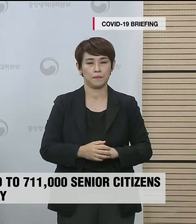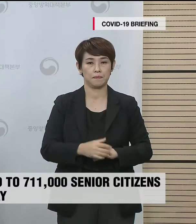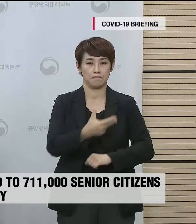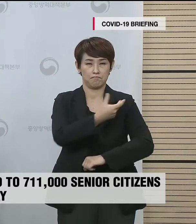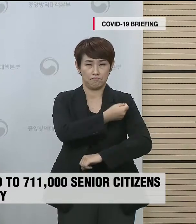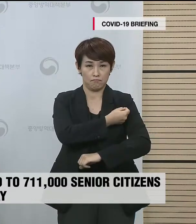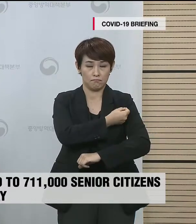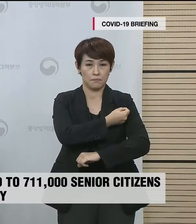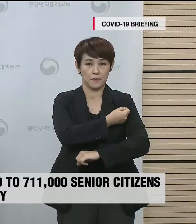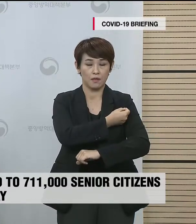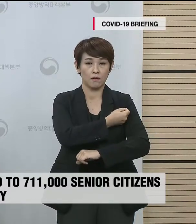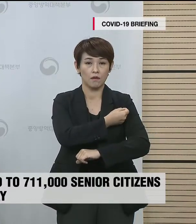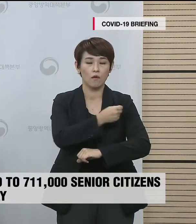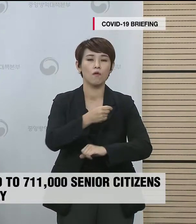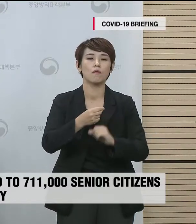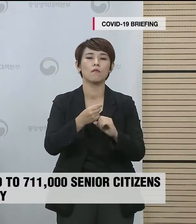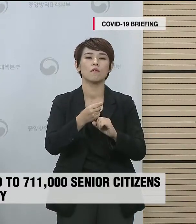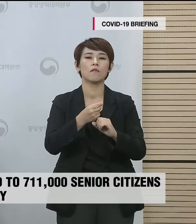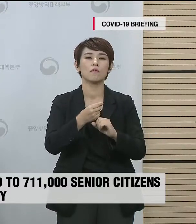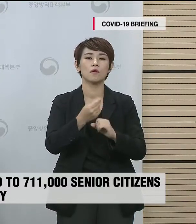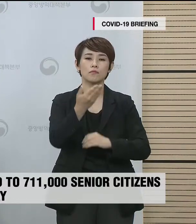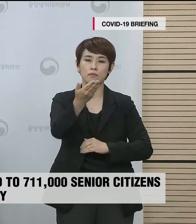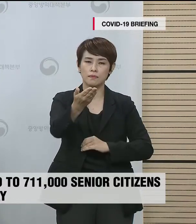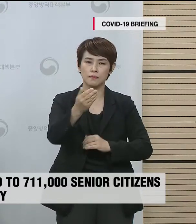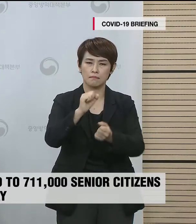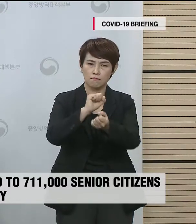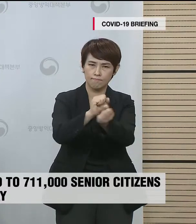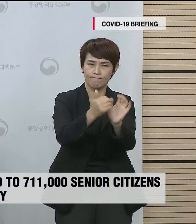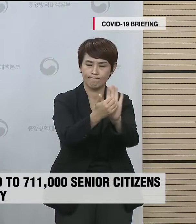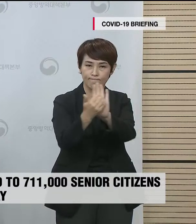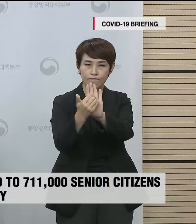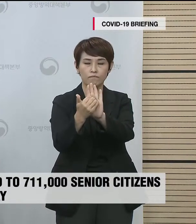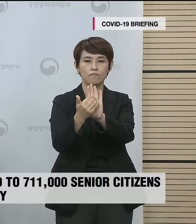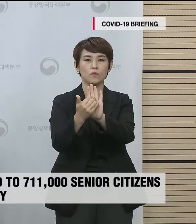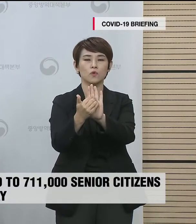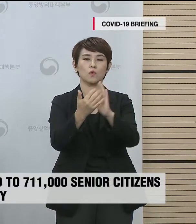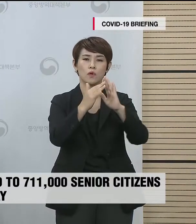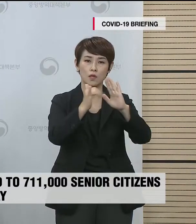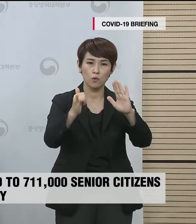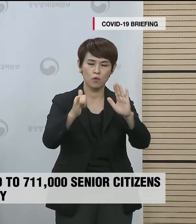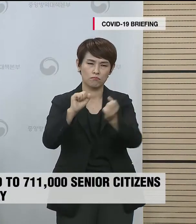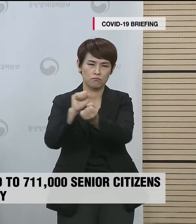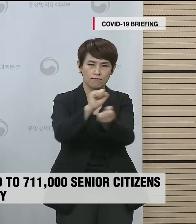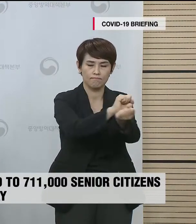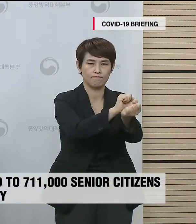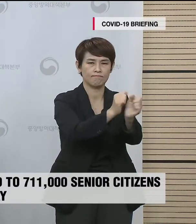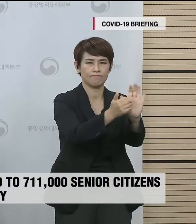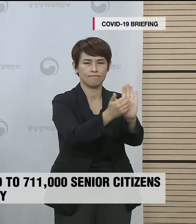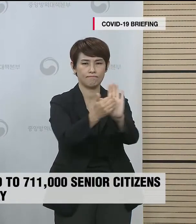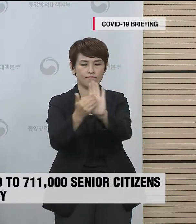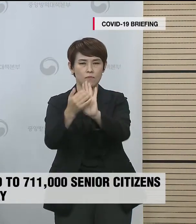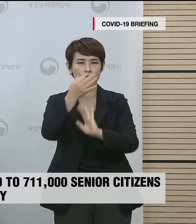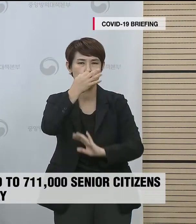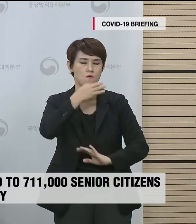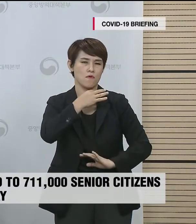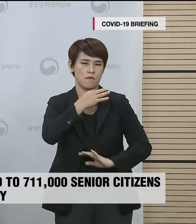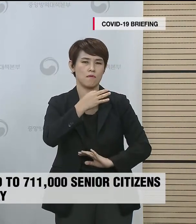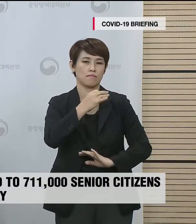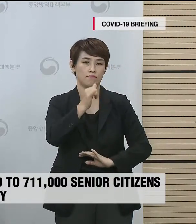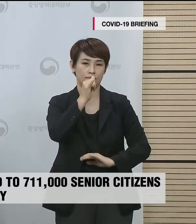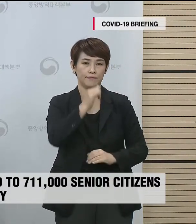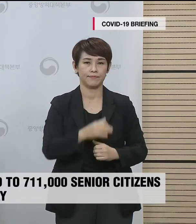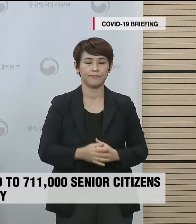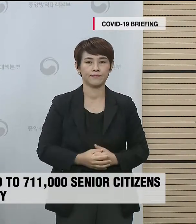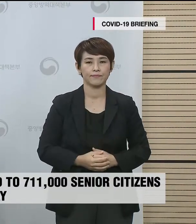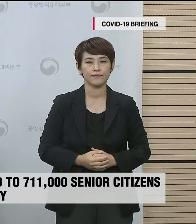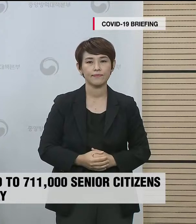the vitality of the COVID-19. So we want to once again highlight that vaccination could help prevent the spread of